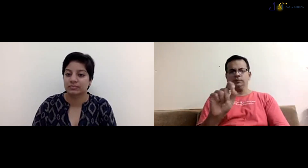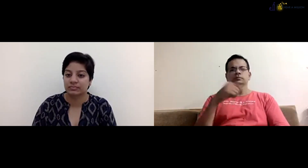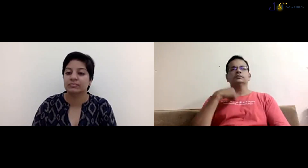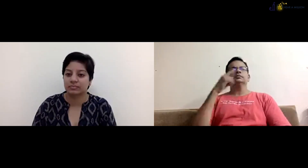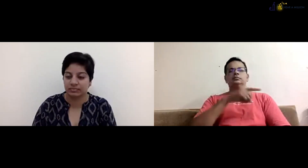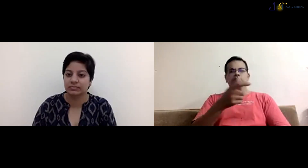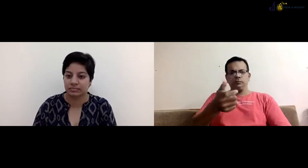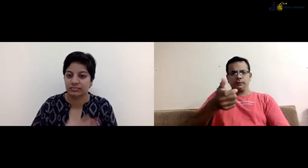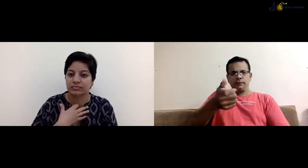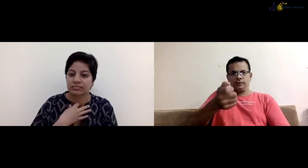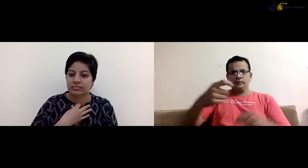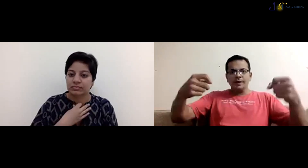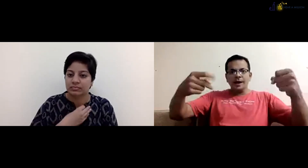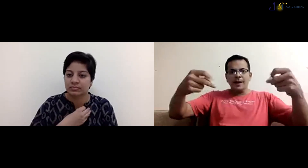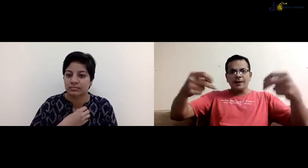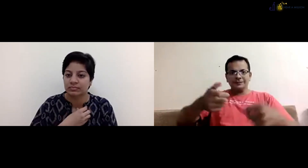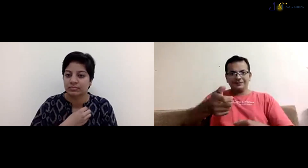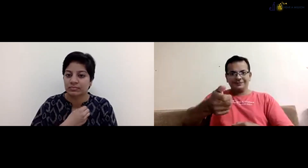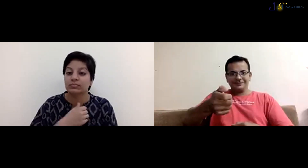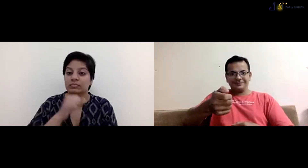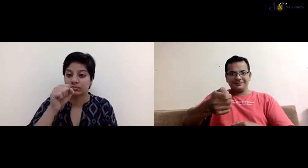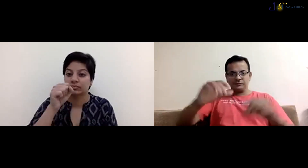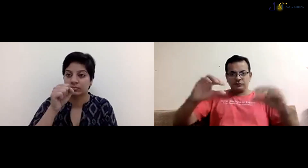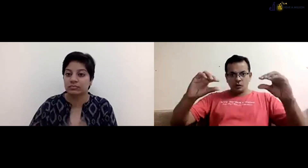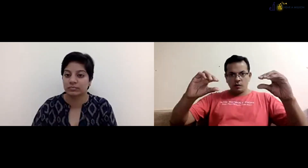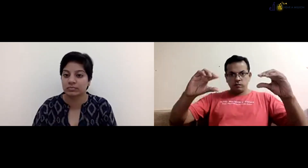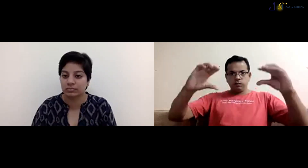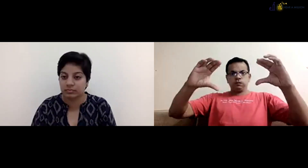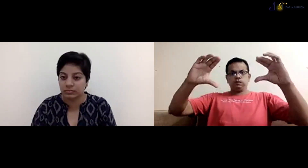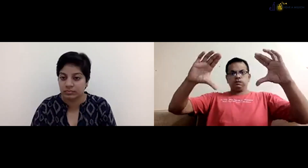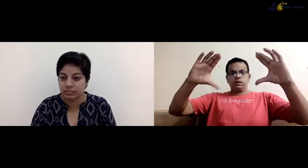America in 2010, and there, they have the